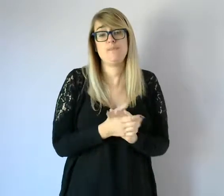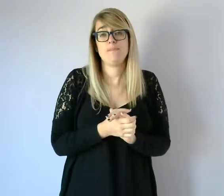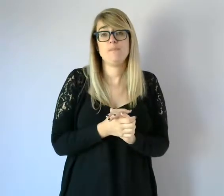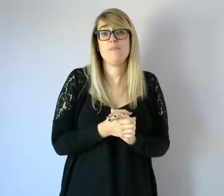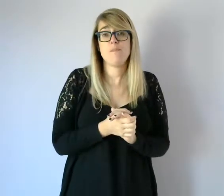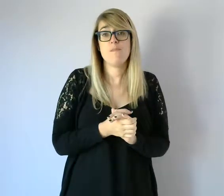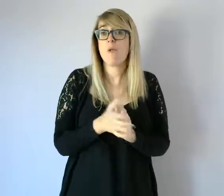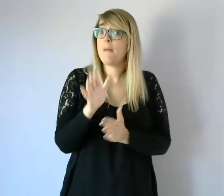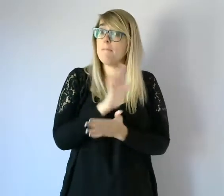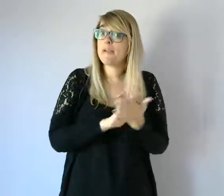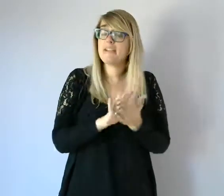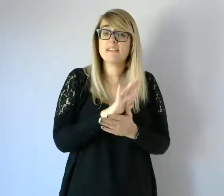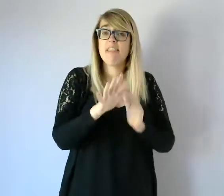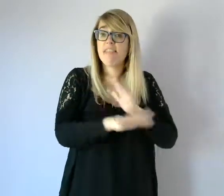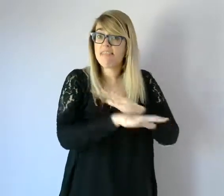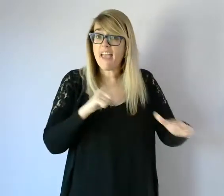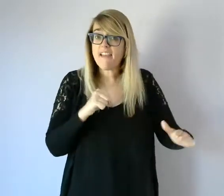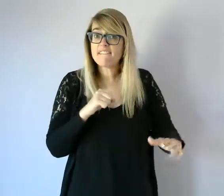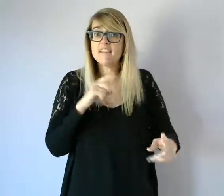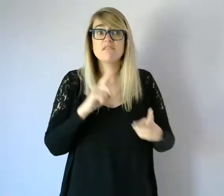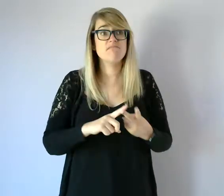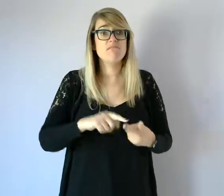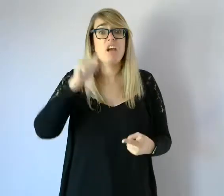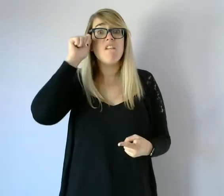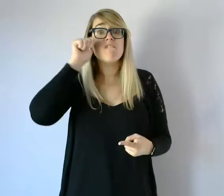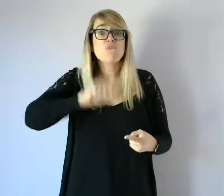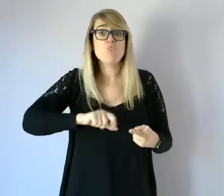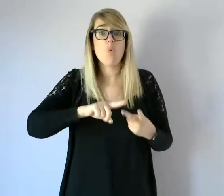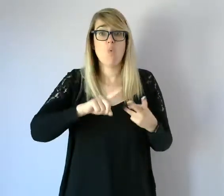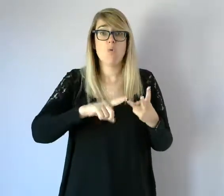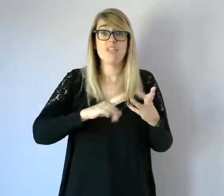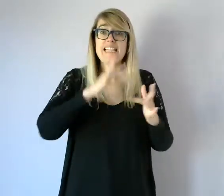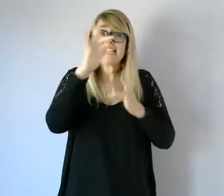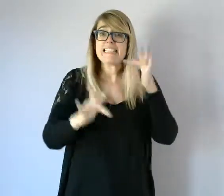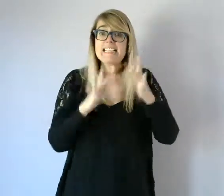including theft, fraud, internet scamming,